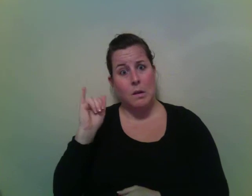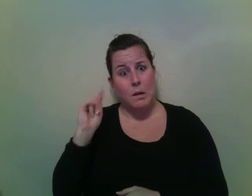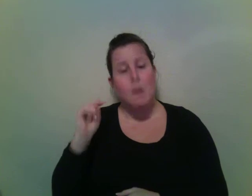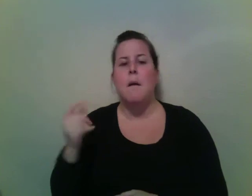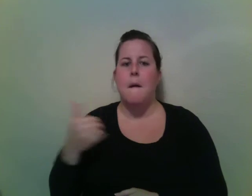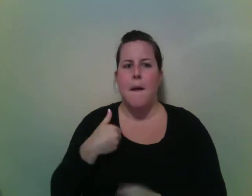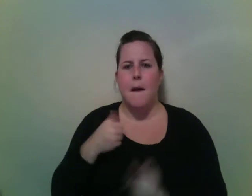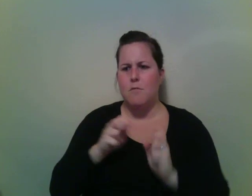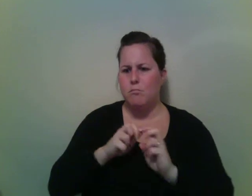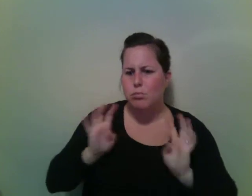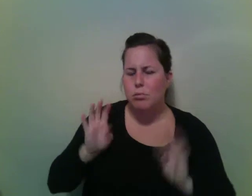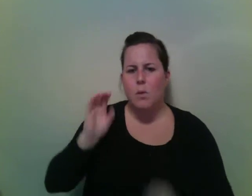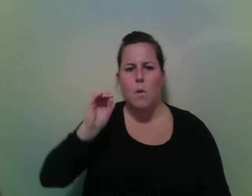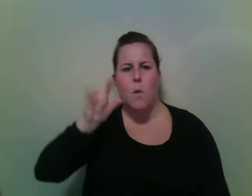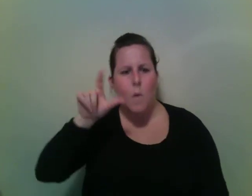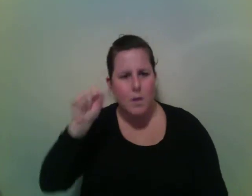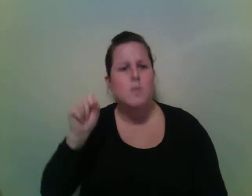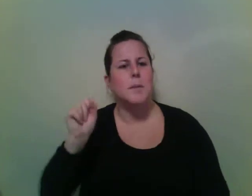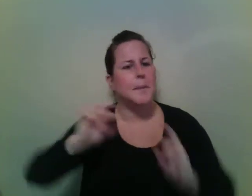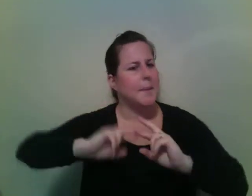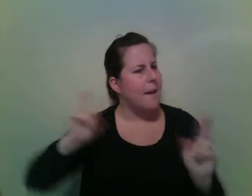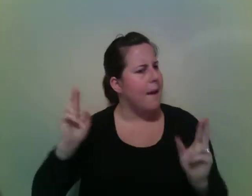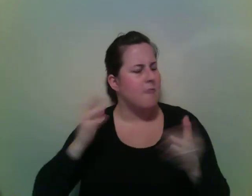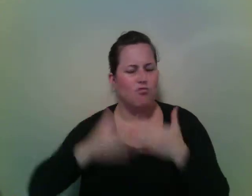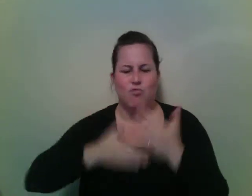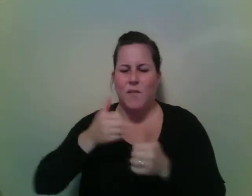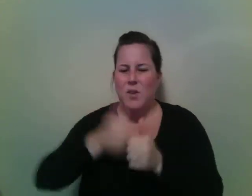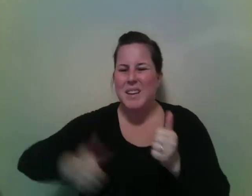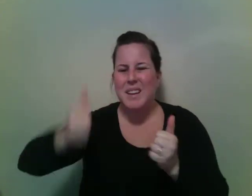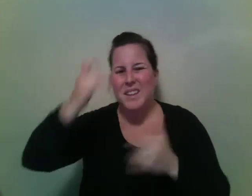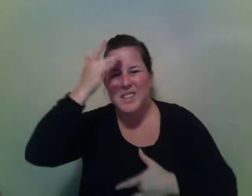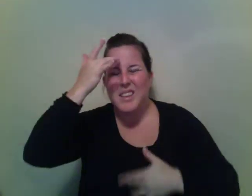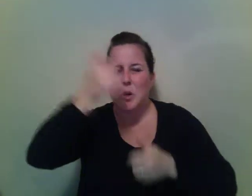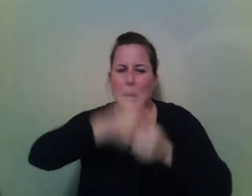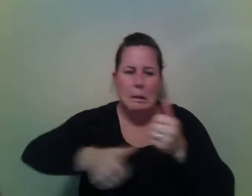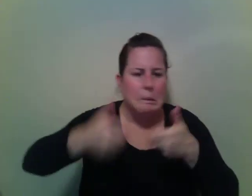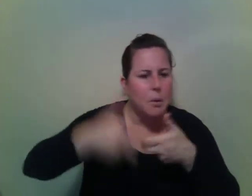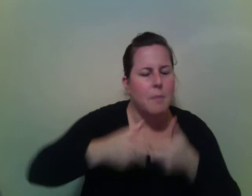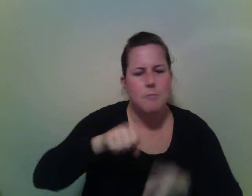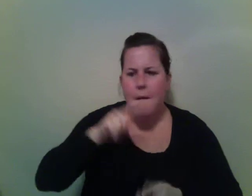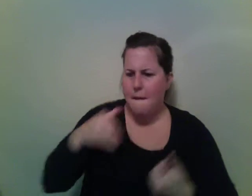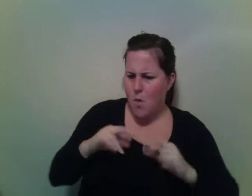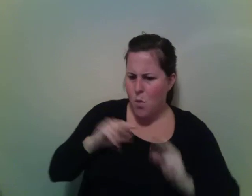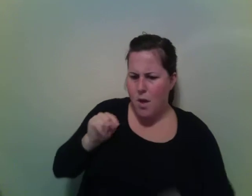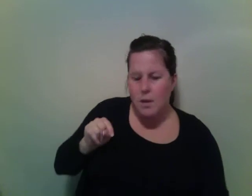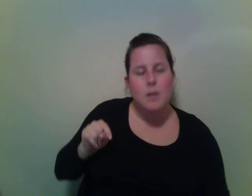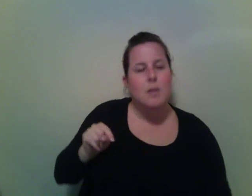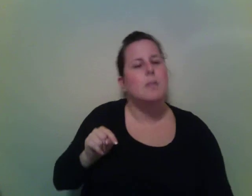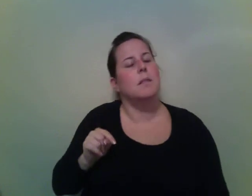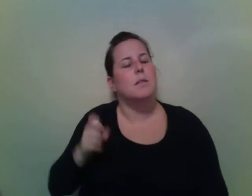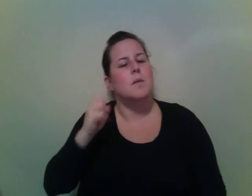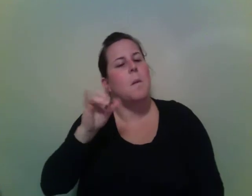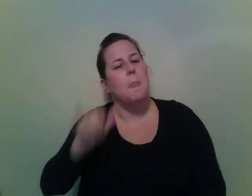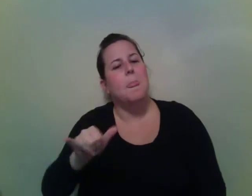arsenal of oils ready to go for any ailment that gets thrown their way. So that kind of went off on my little bunny rabbit